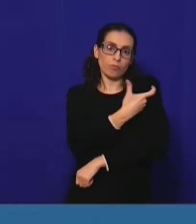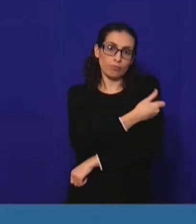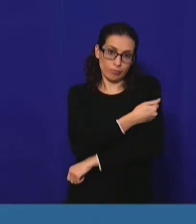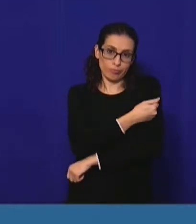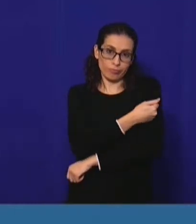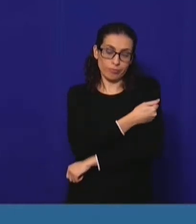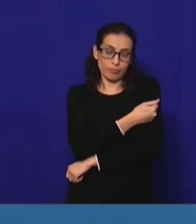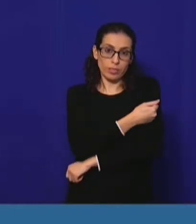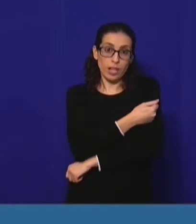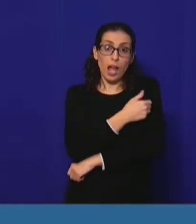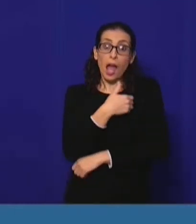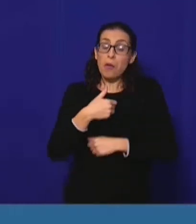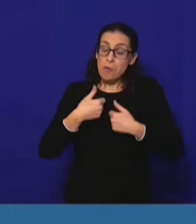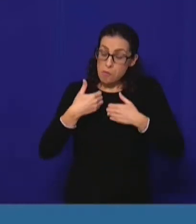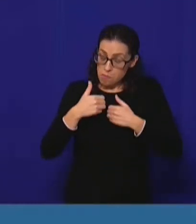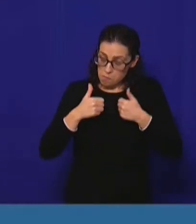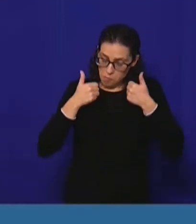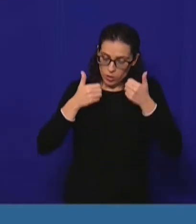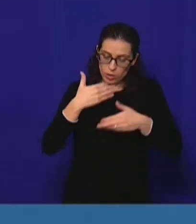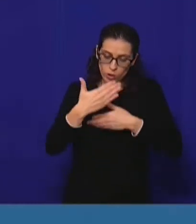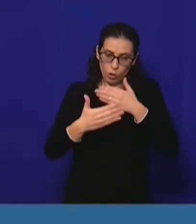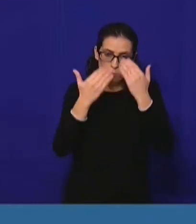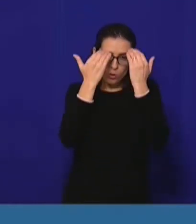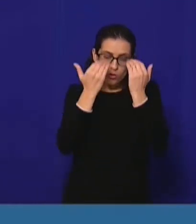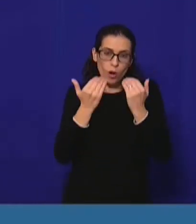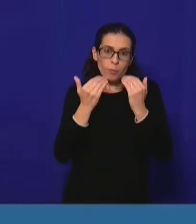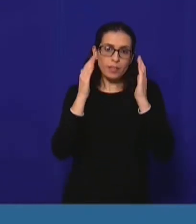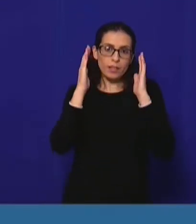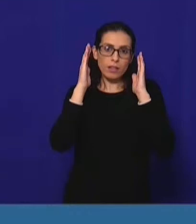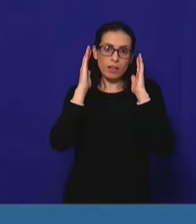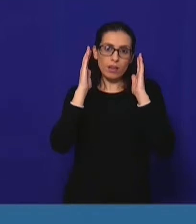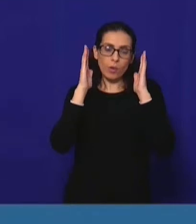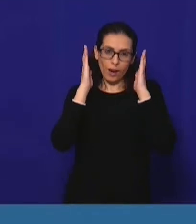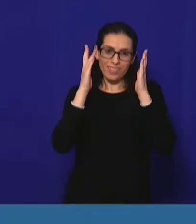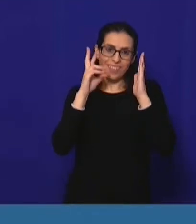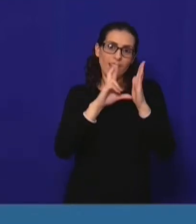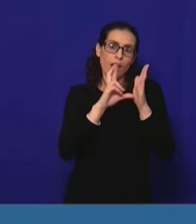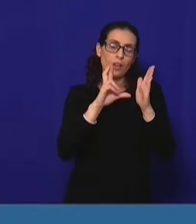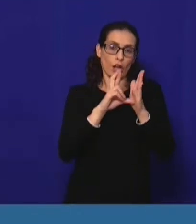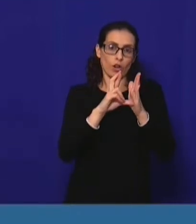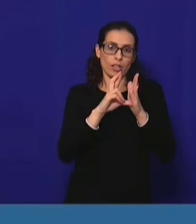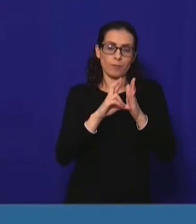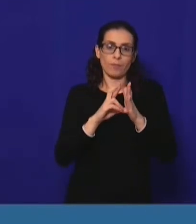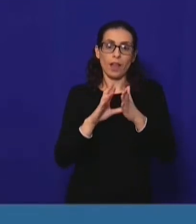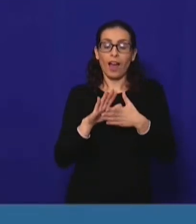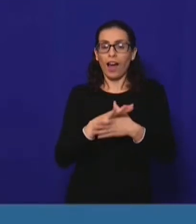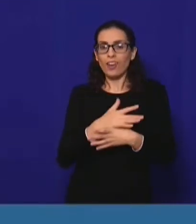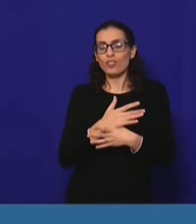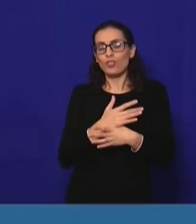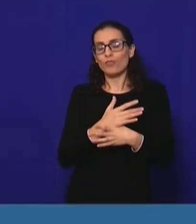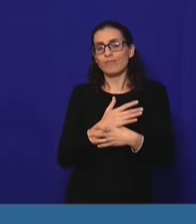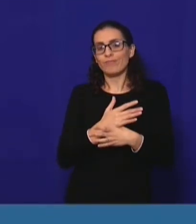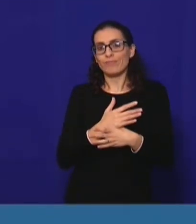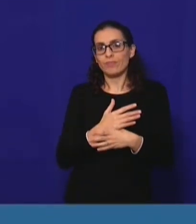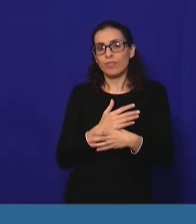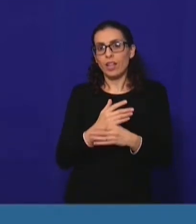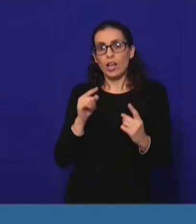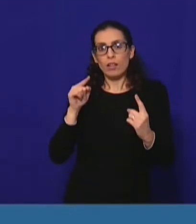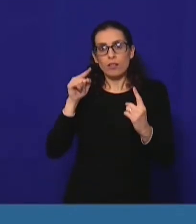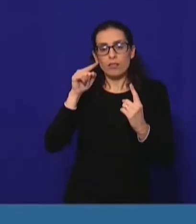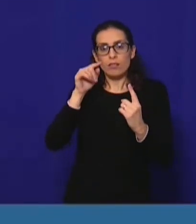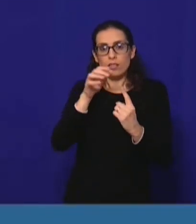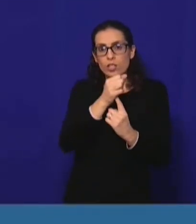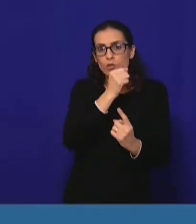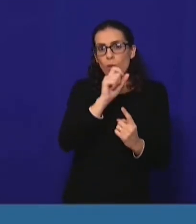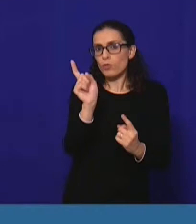li dejjem hu jibqa' jsegwi wkoll il-miżuri ta' prevenzjoni. Għaliex dan huwa importanti għax jridu niftakru li lan huwa li aħna